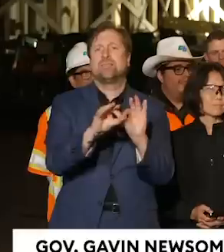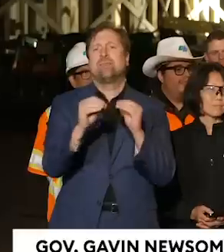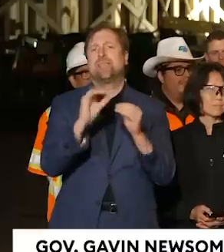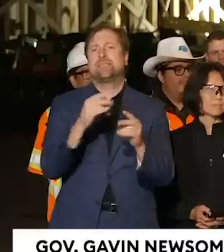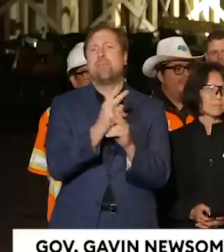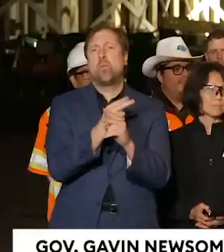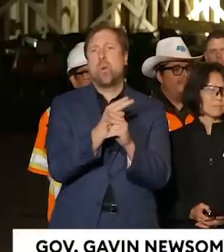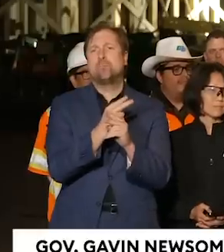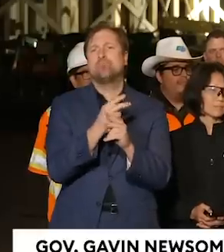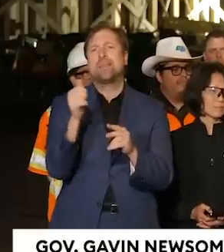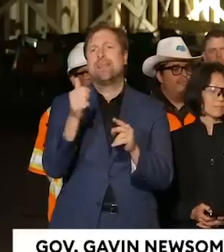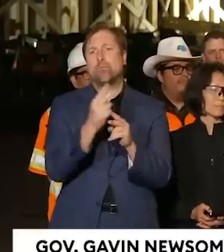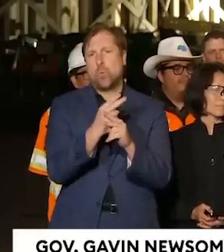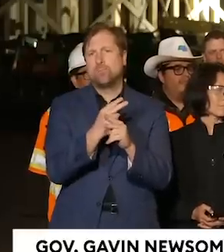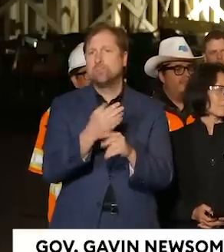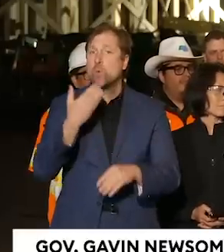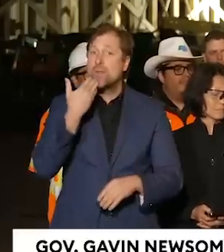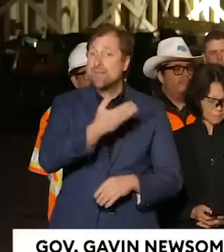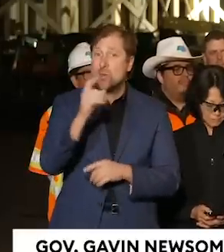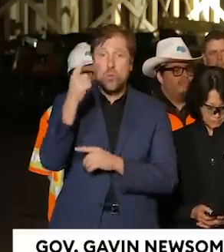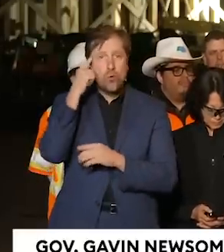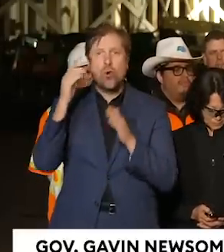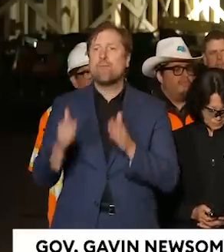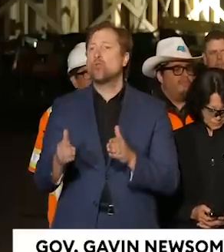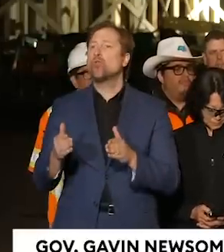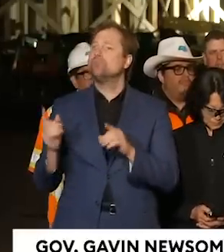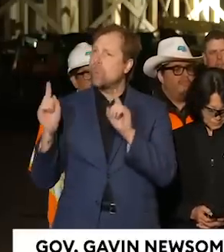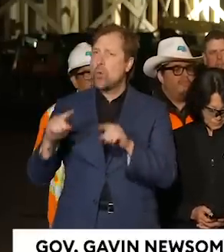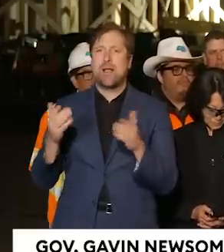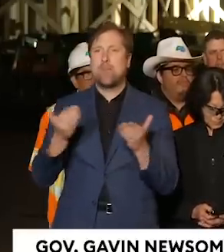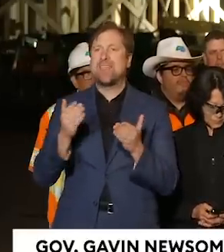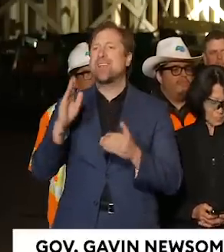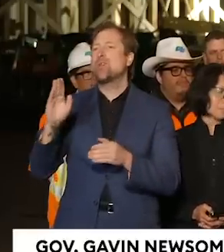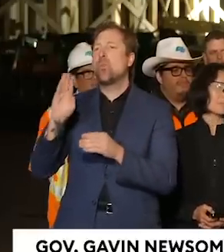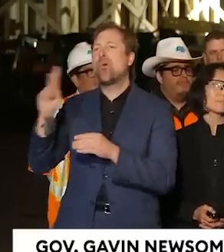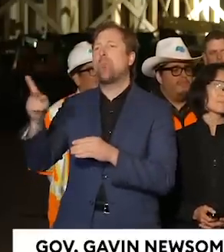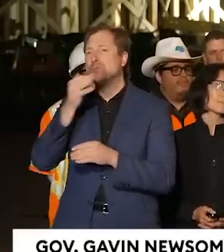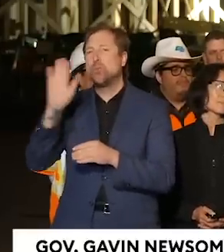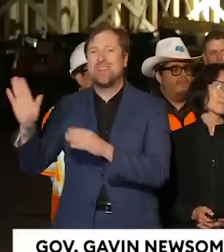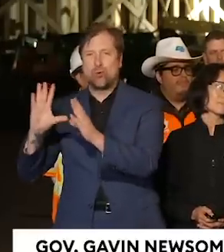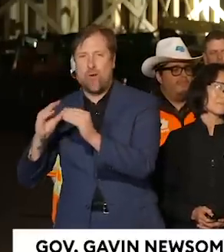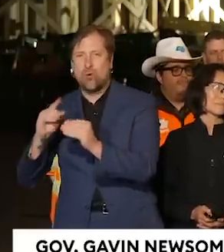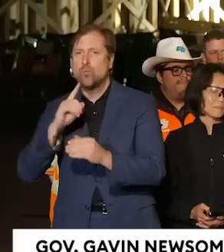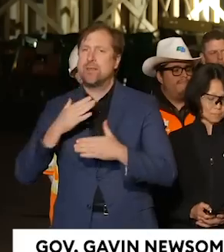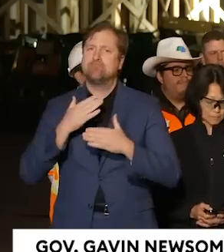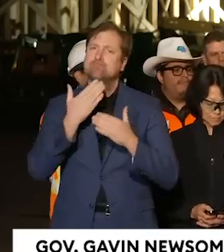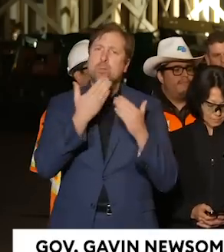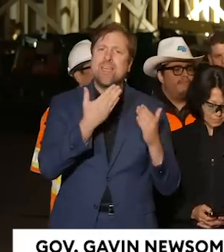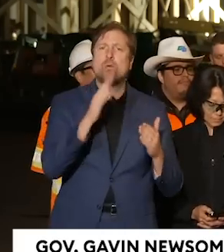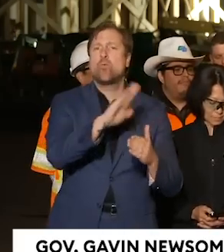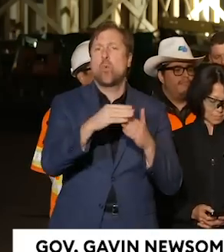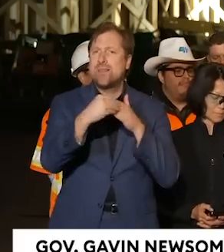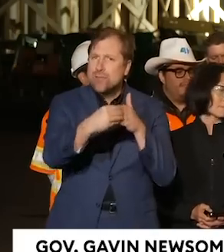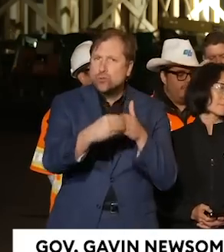the governor. I know he left the conference to come here and will be going right back, but really appreciate his leadership and the